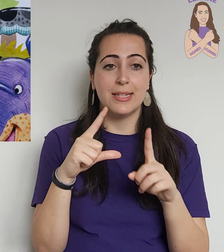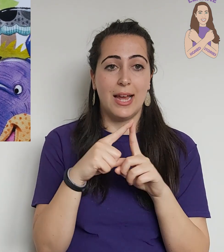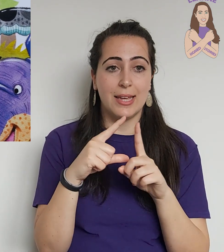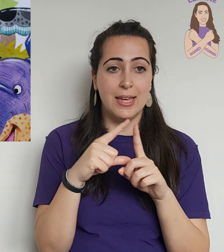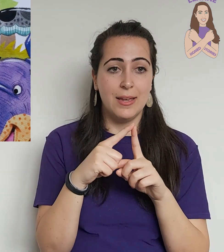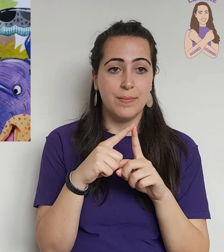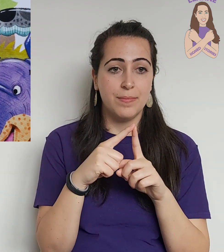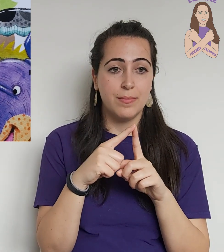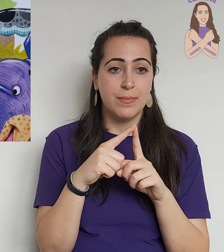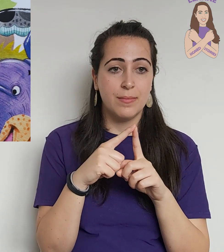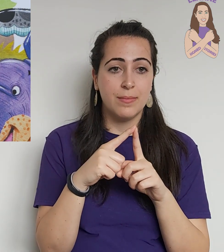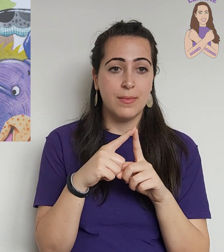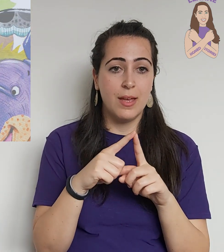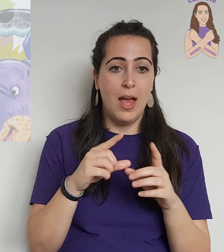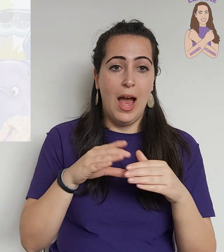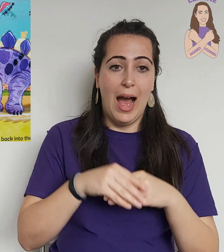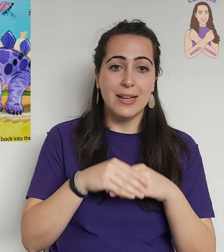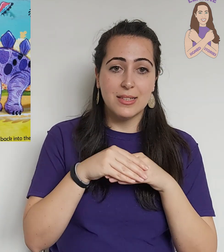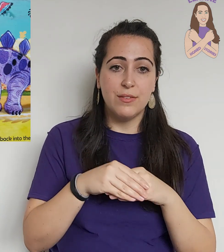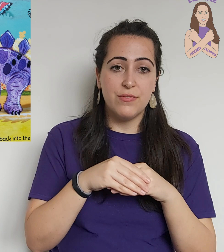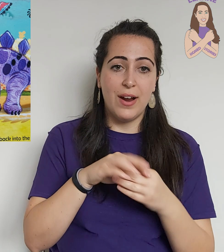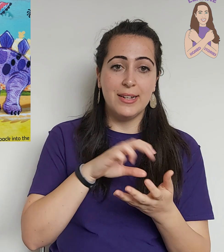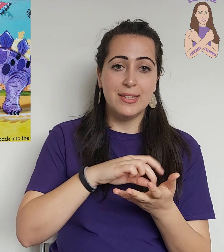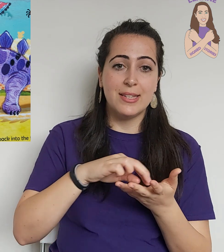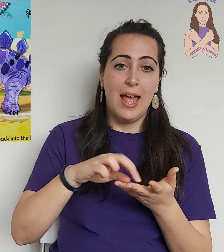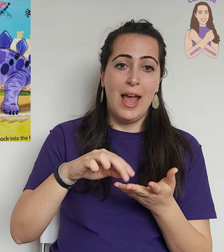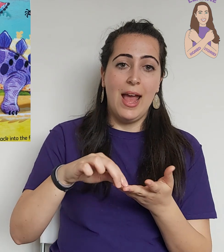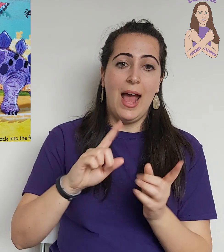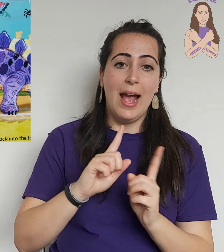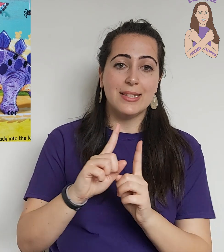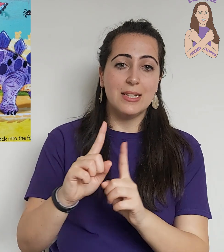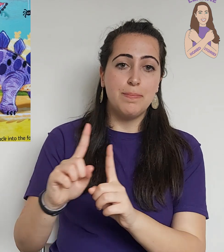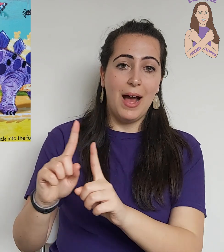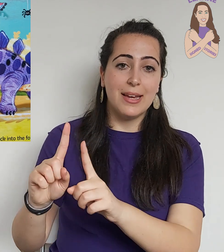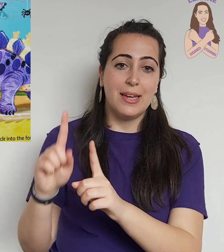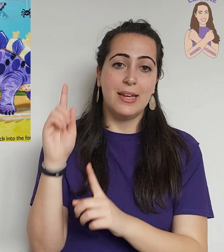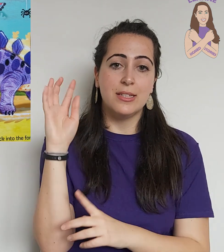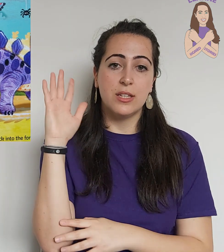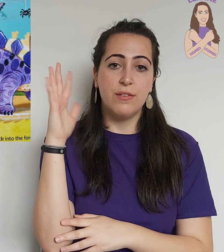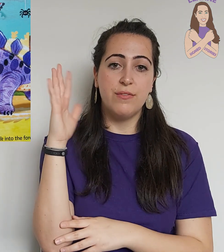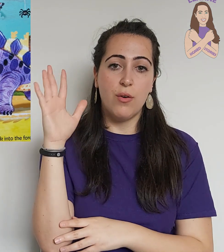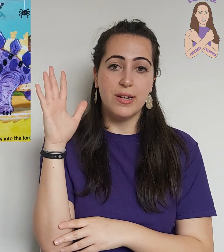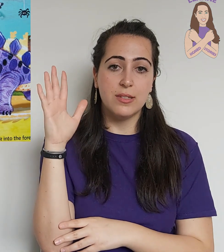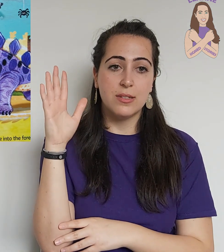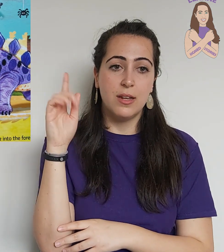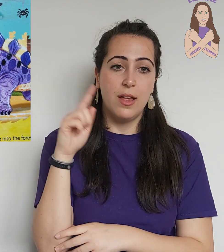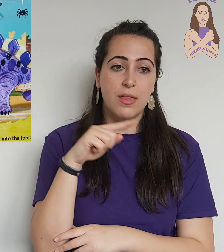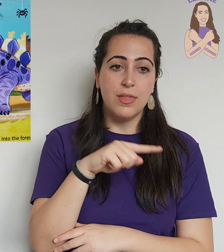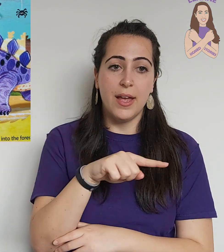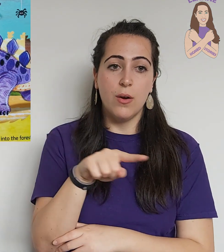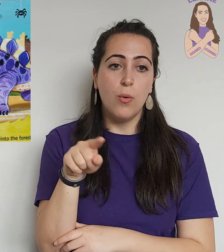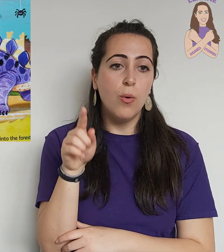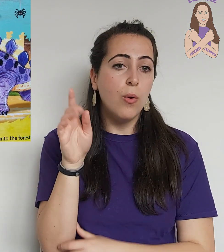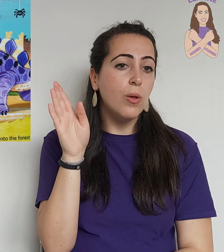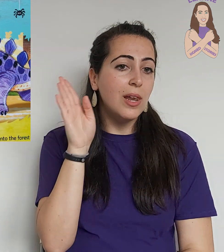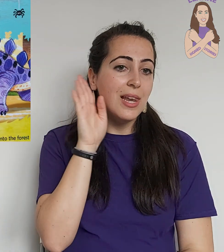Dachy. As the friends headed back into the forest, they all